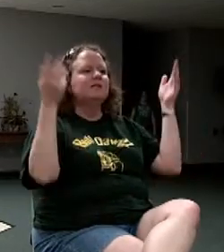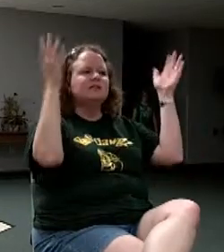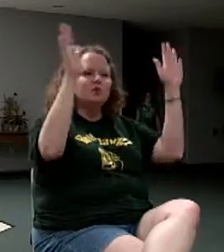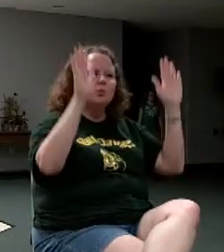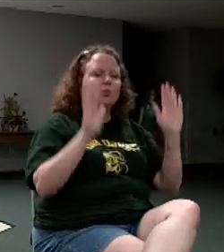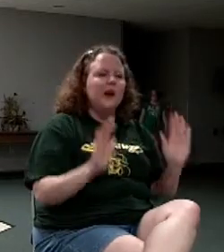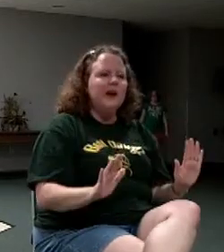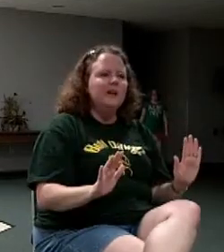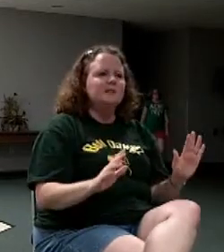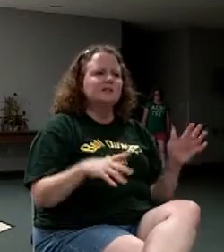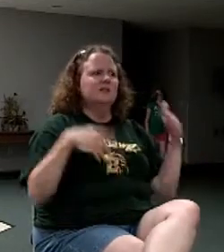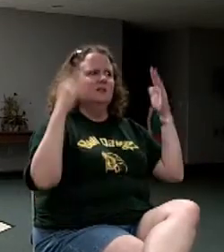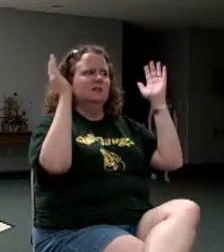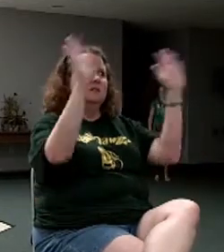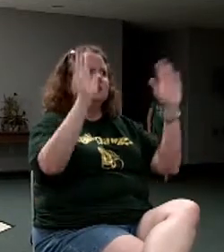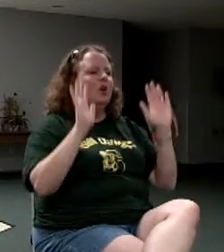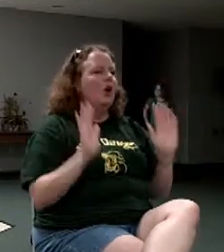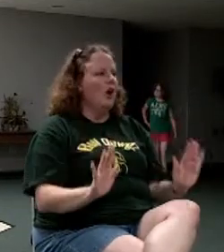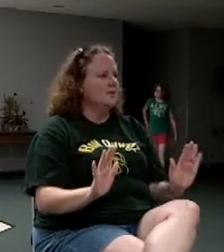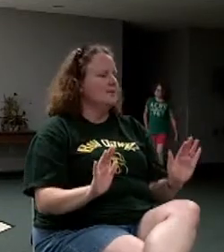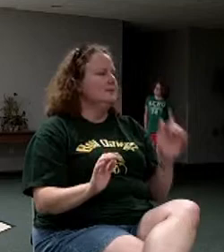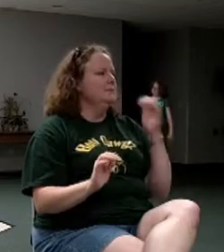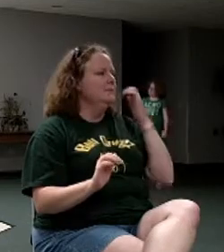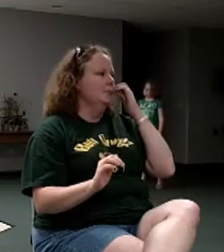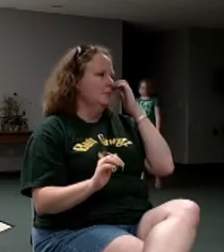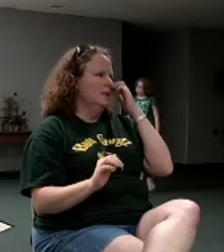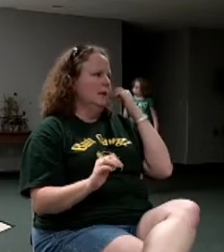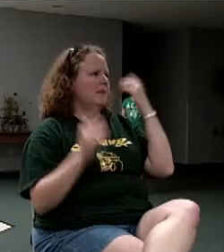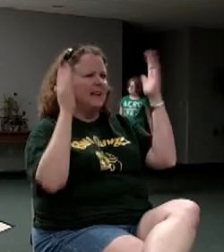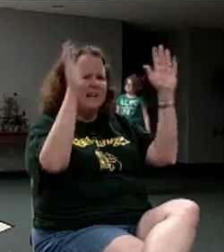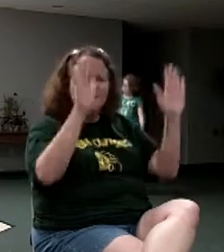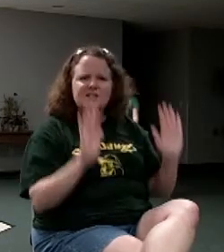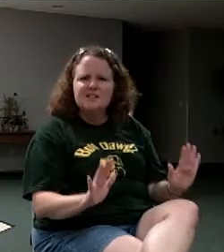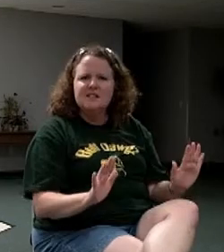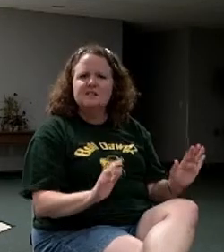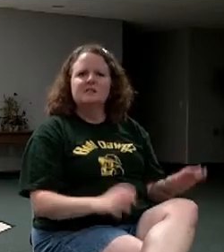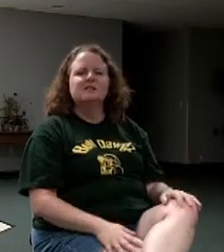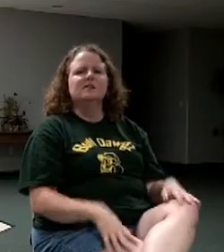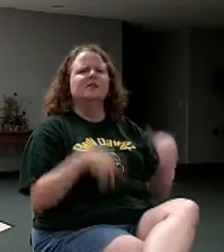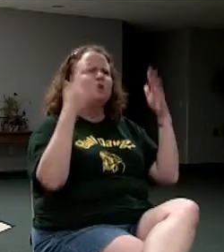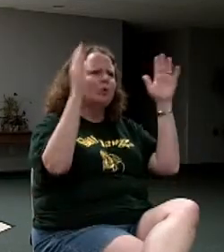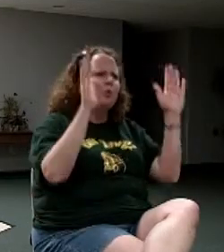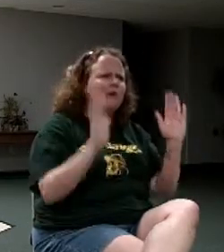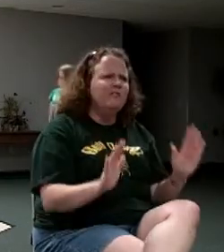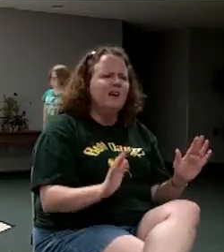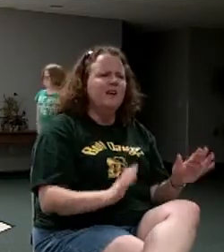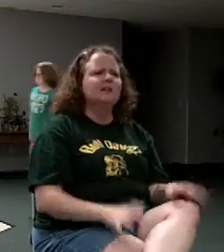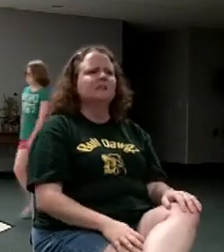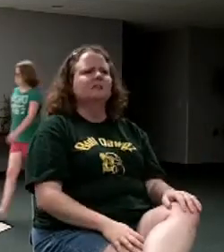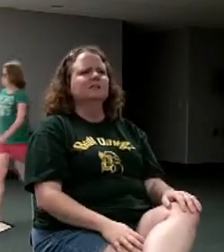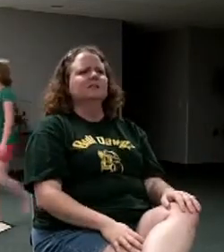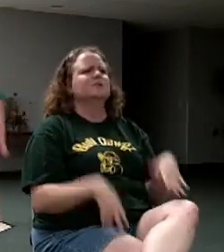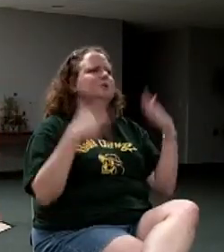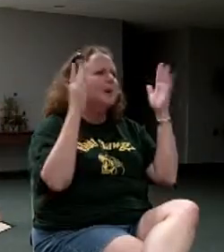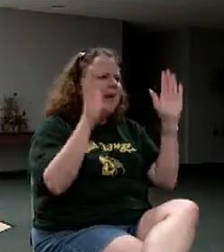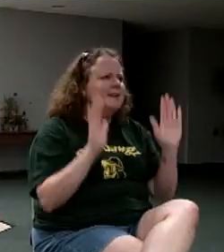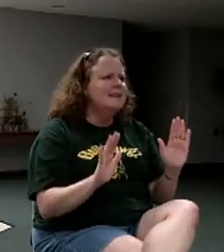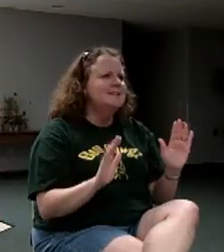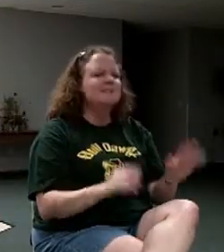This is great. This is awesome. Magnificent. Terrific. Stupendous.